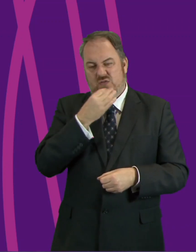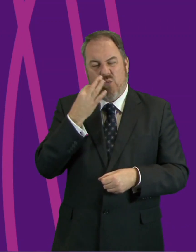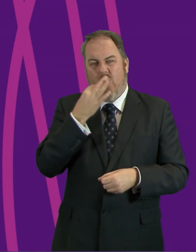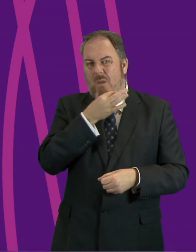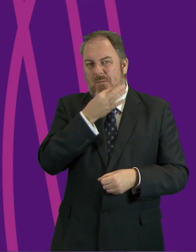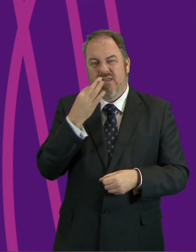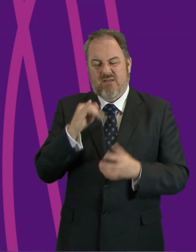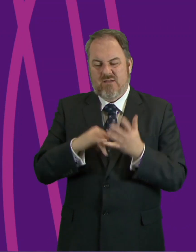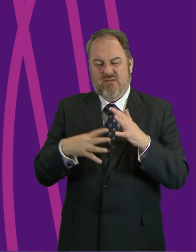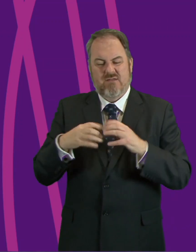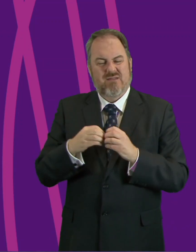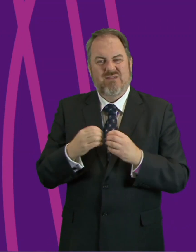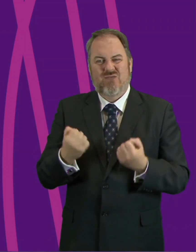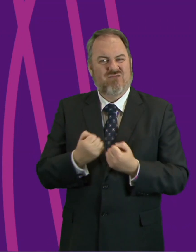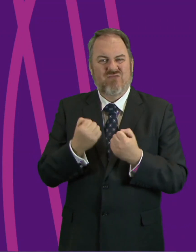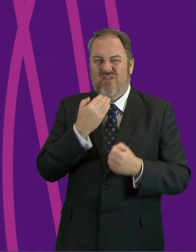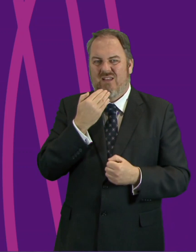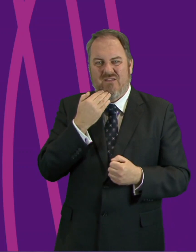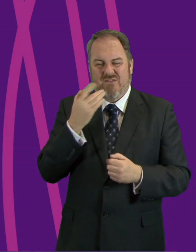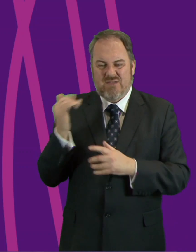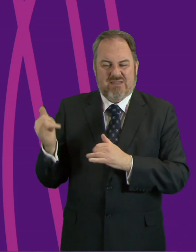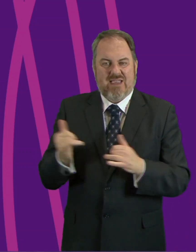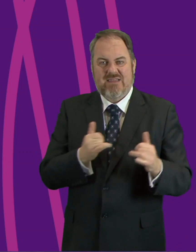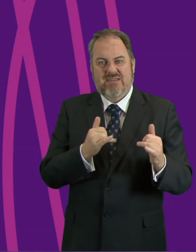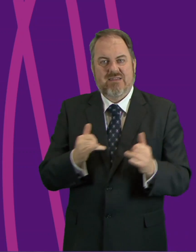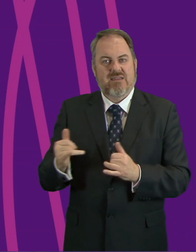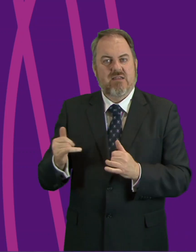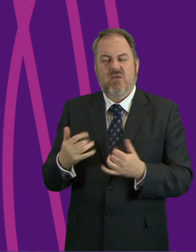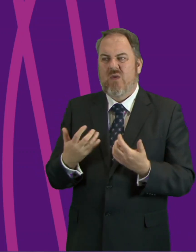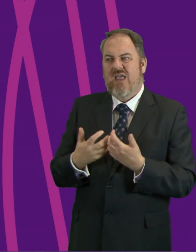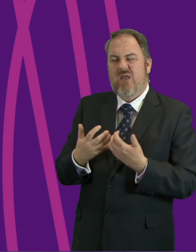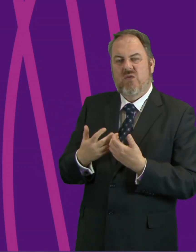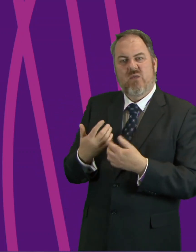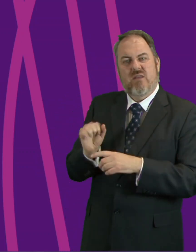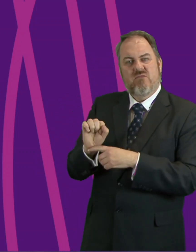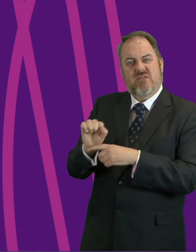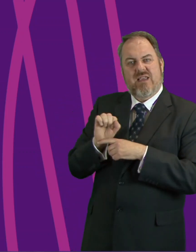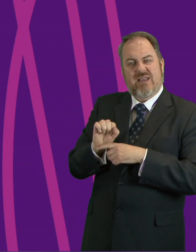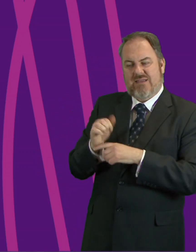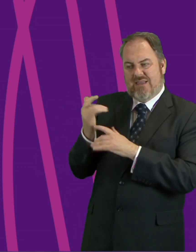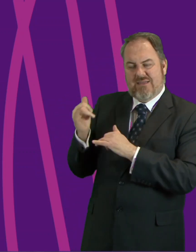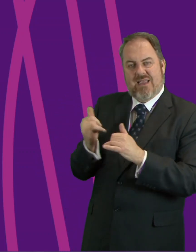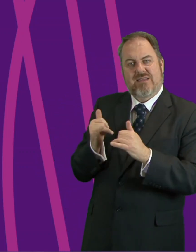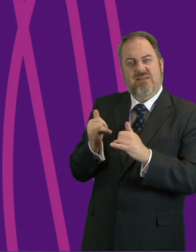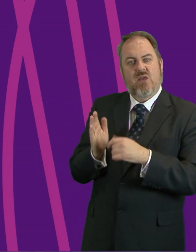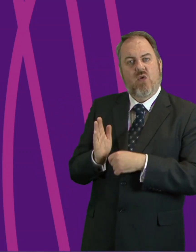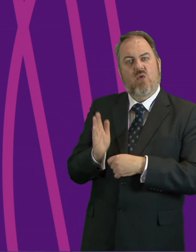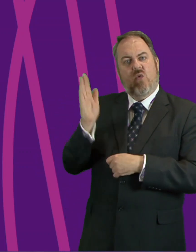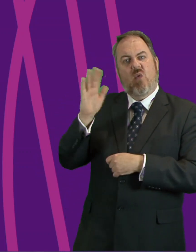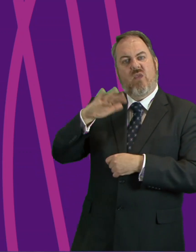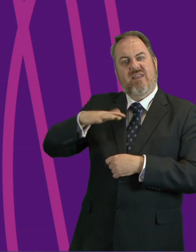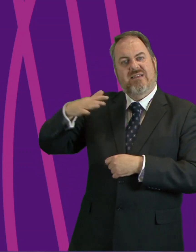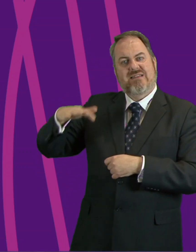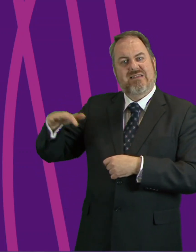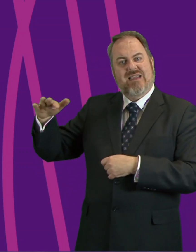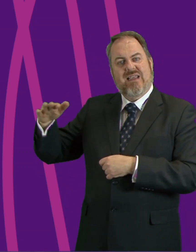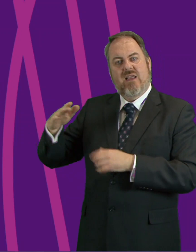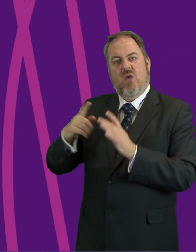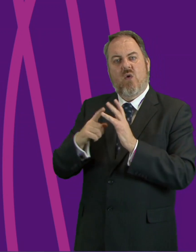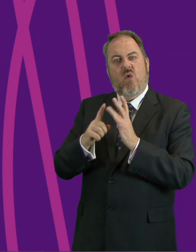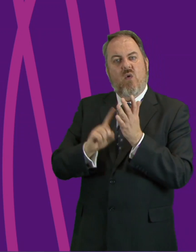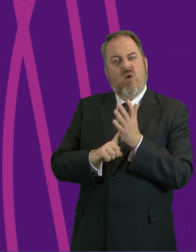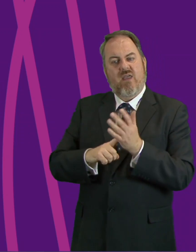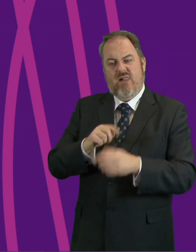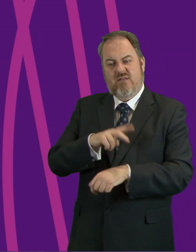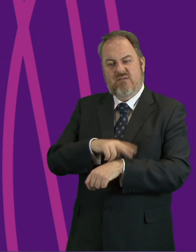robust. So, can I ask the First Minister what progress has been made in protecting, with testing, North Sea oil workers, their families, and by extension the NHS,